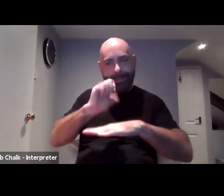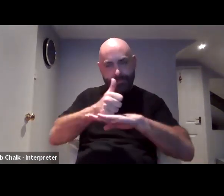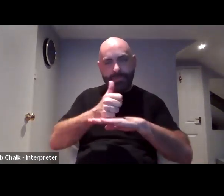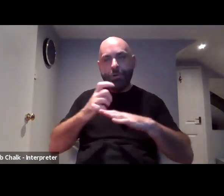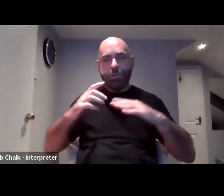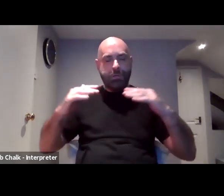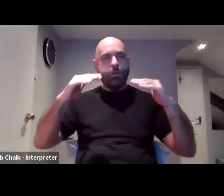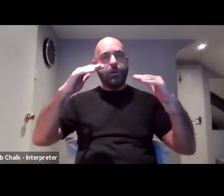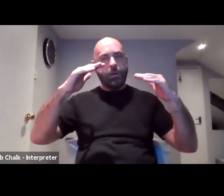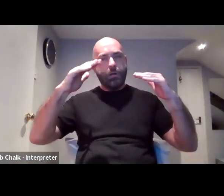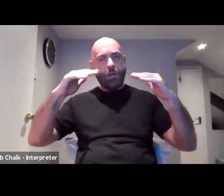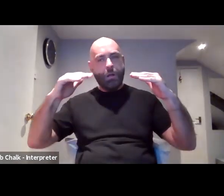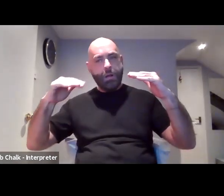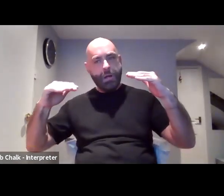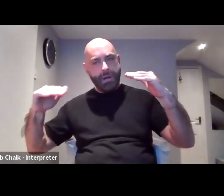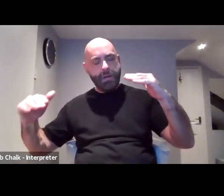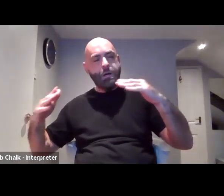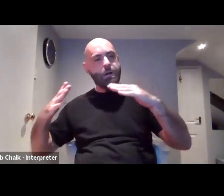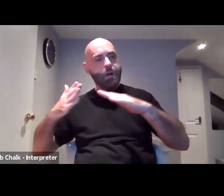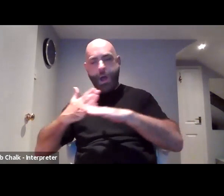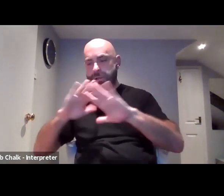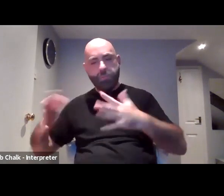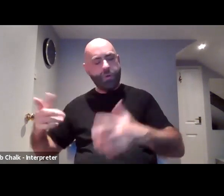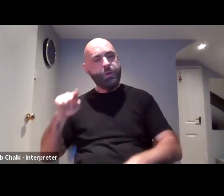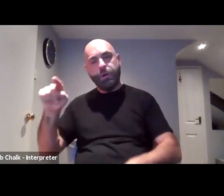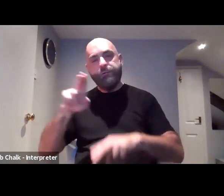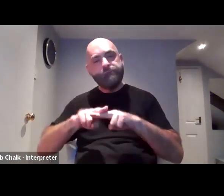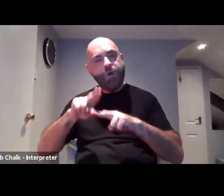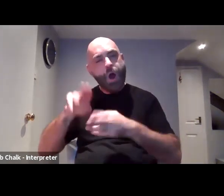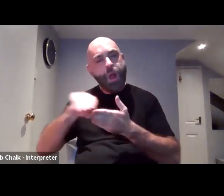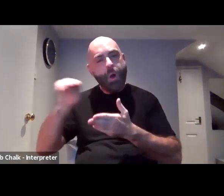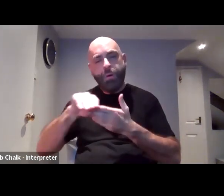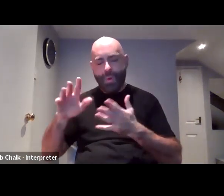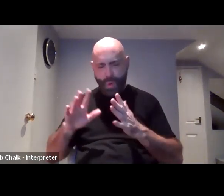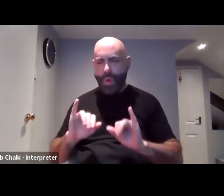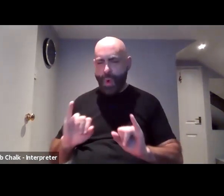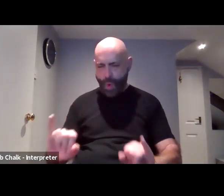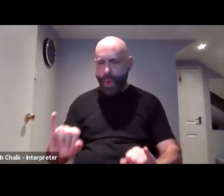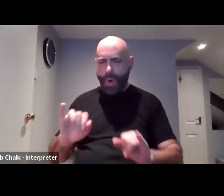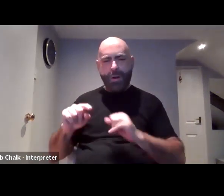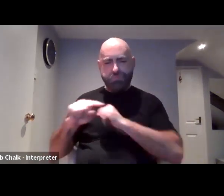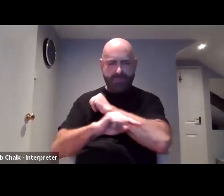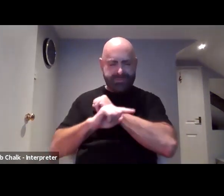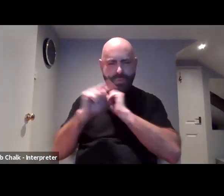about unemployment and the furlough scheme, that there will be big increases in poverty.